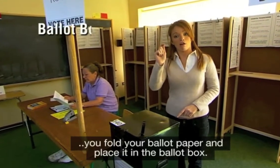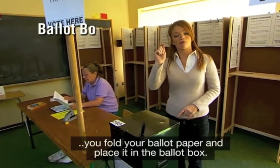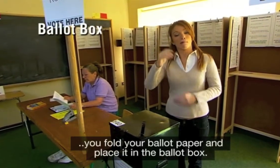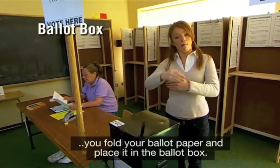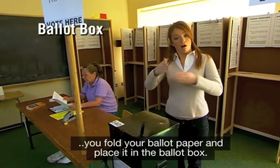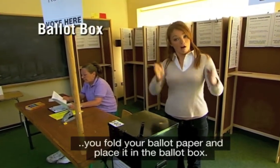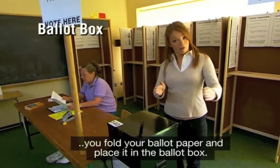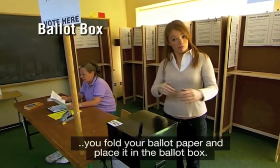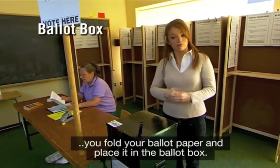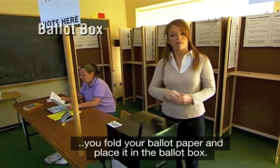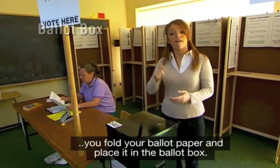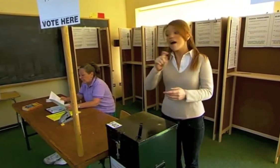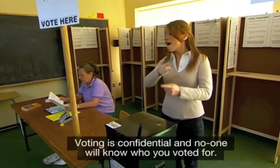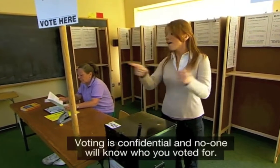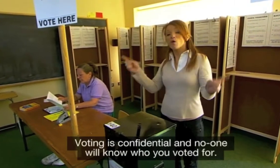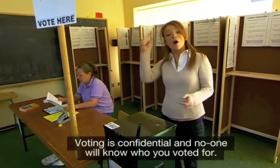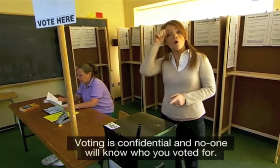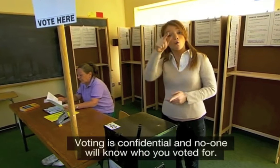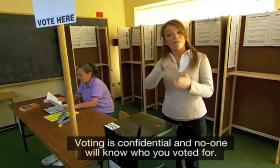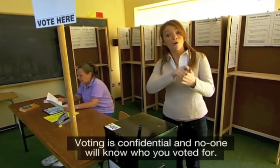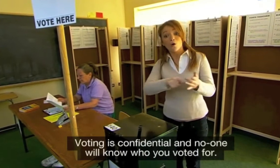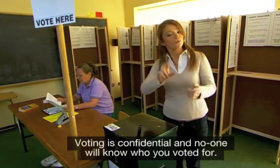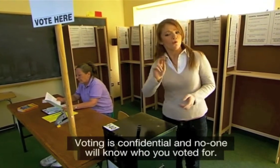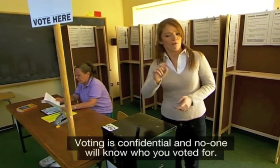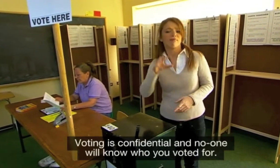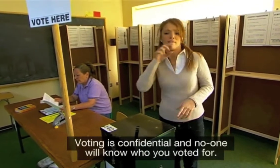Voting is confidential and no one will know who you voted for.